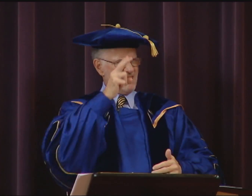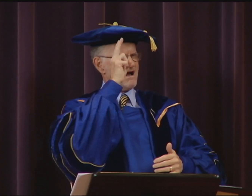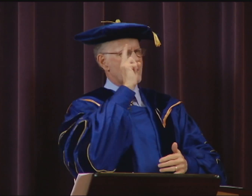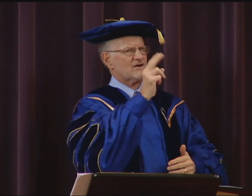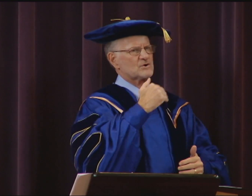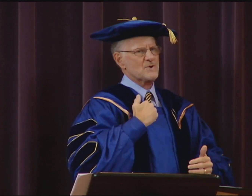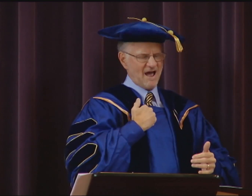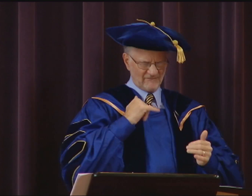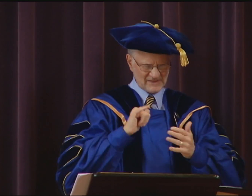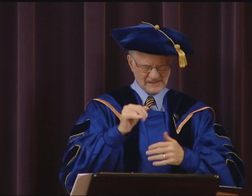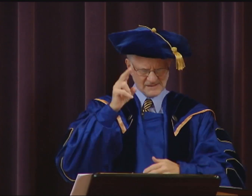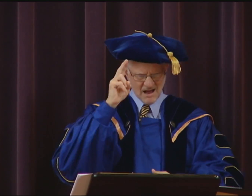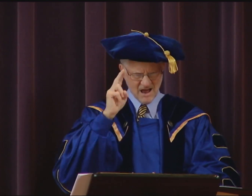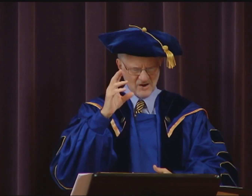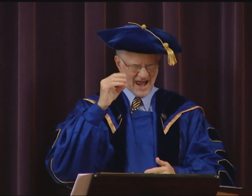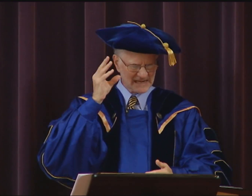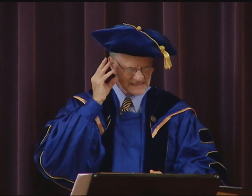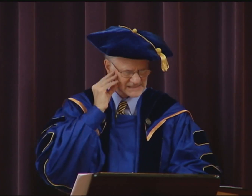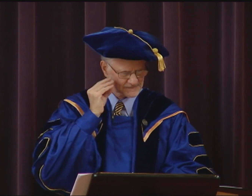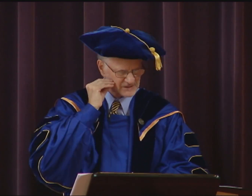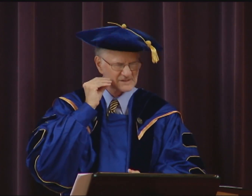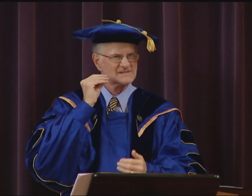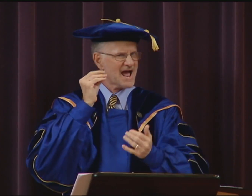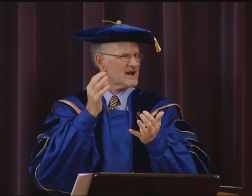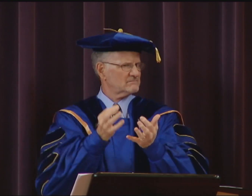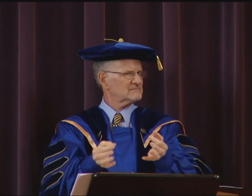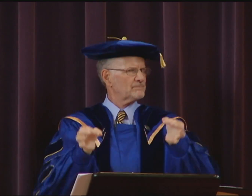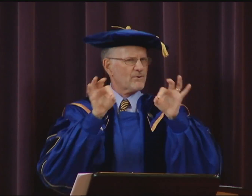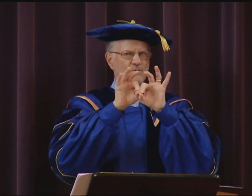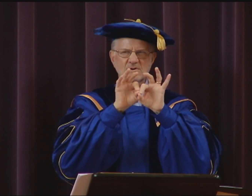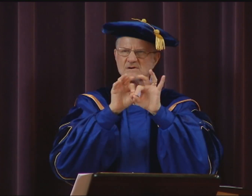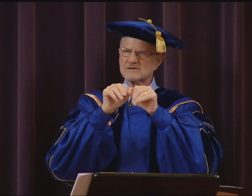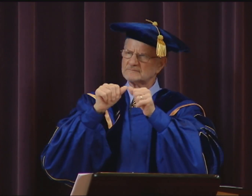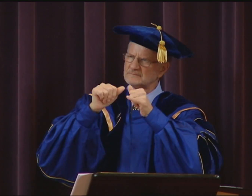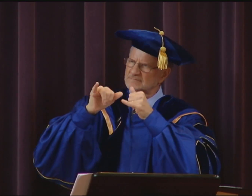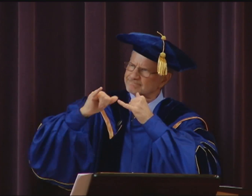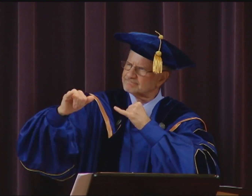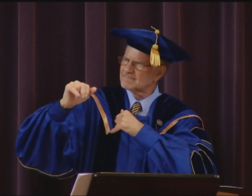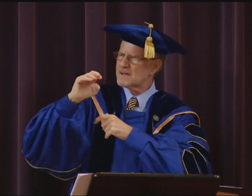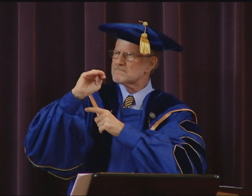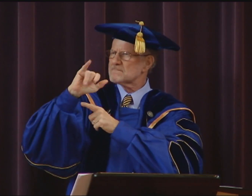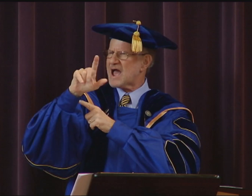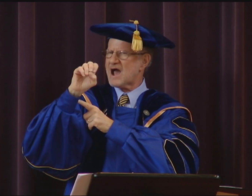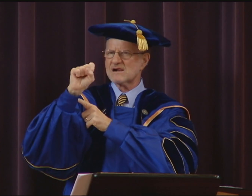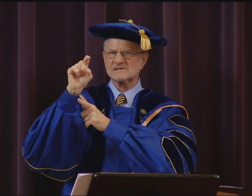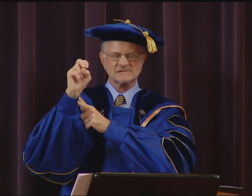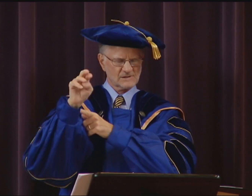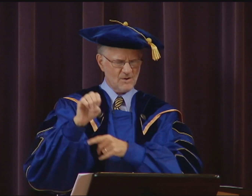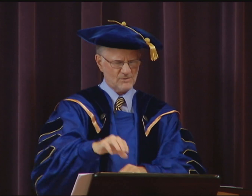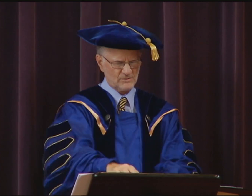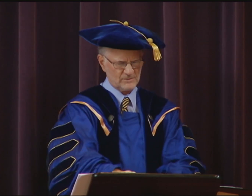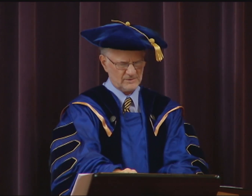This is a very special moment for me, and I feel honored to have this honor and experience these